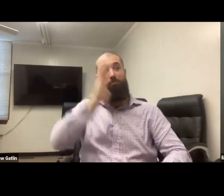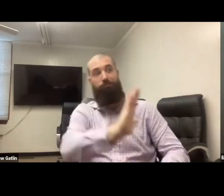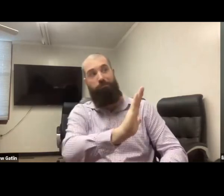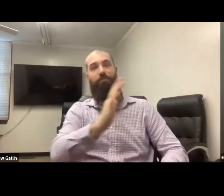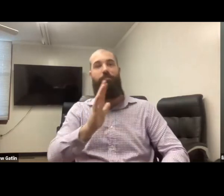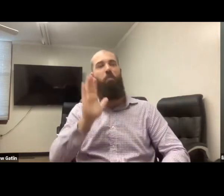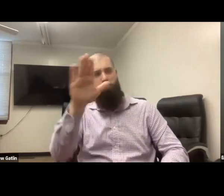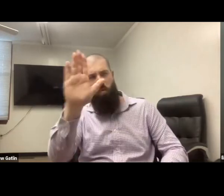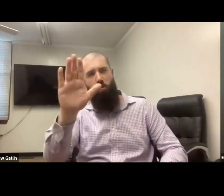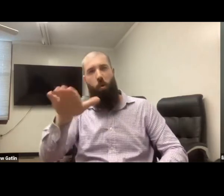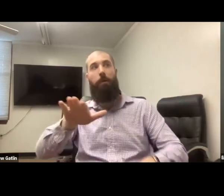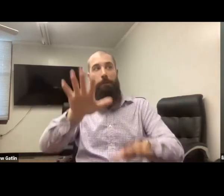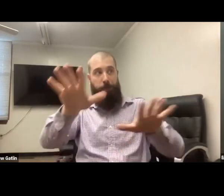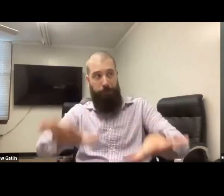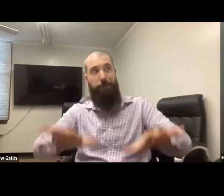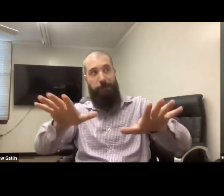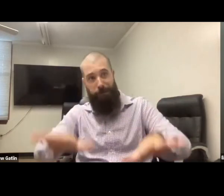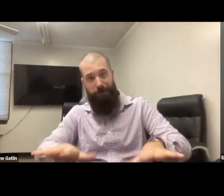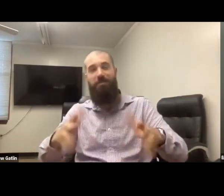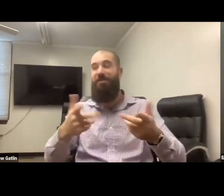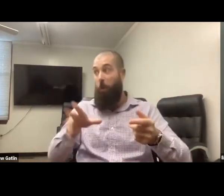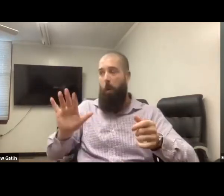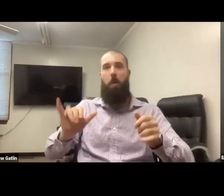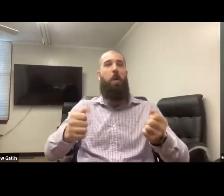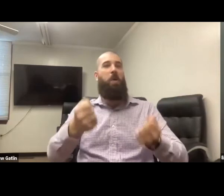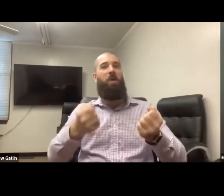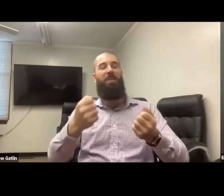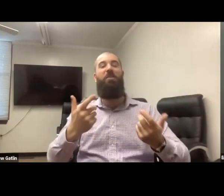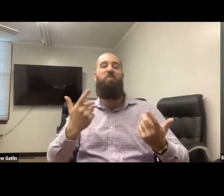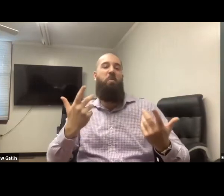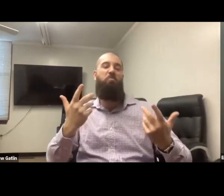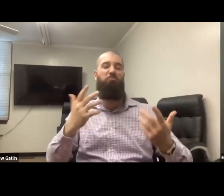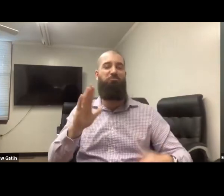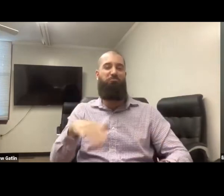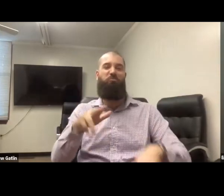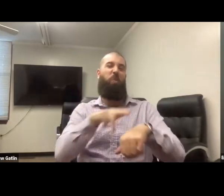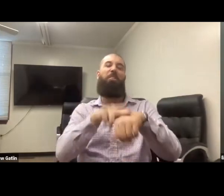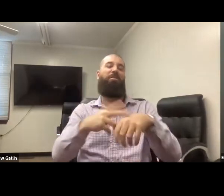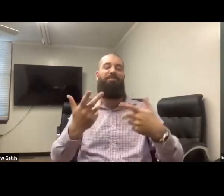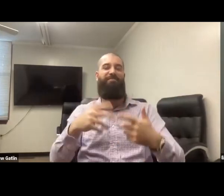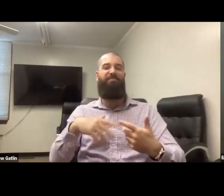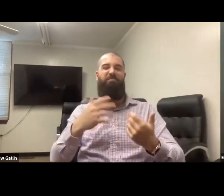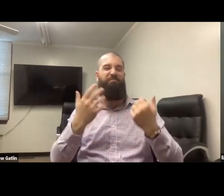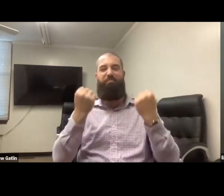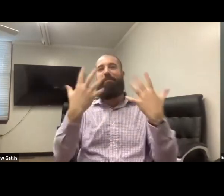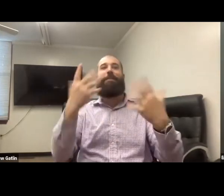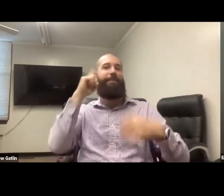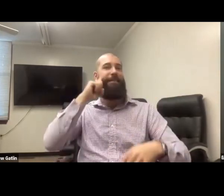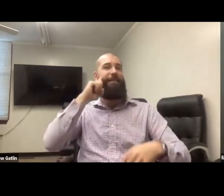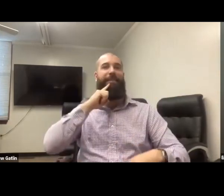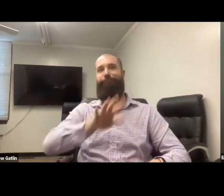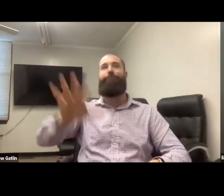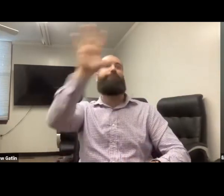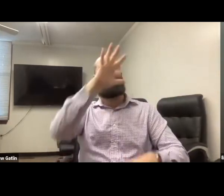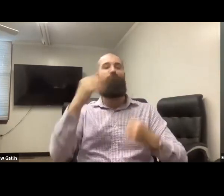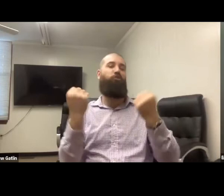your instructor, where he says, go ahead, slow down, stop, whatever. And you can just pick up on those gestures. But that's a normal